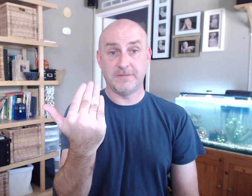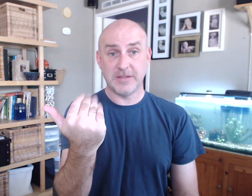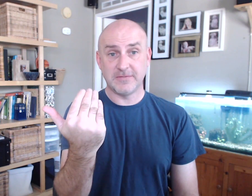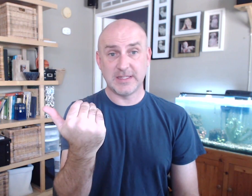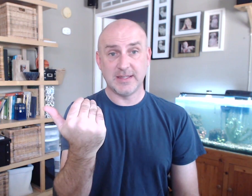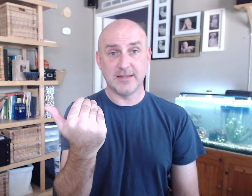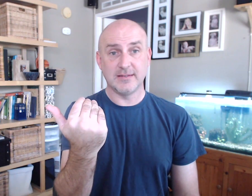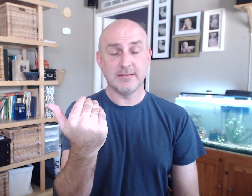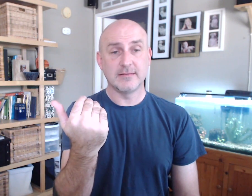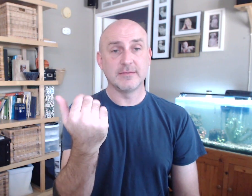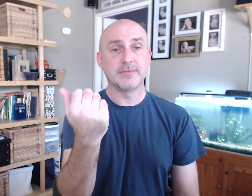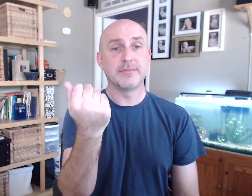15,